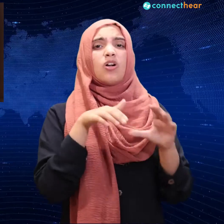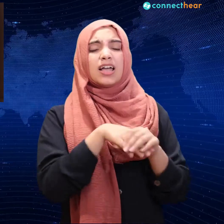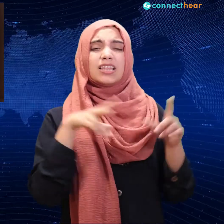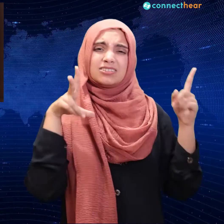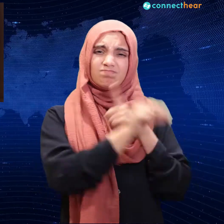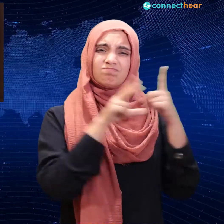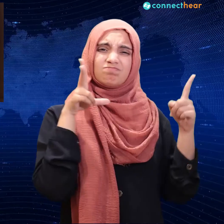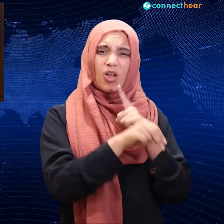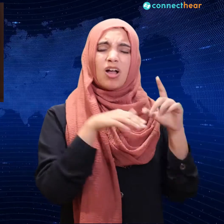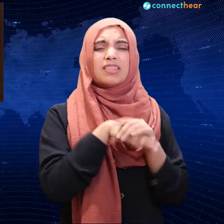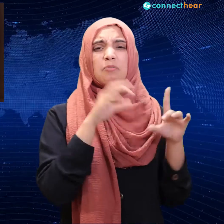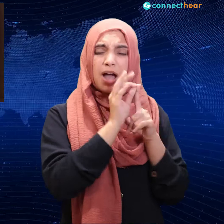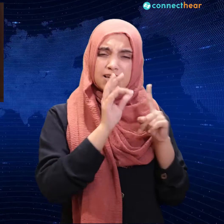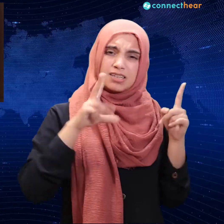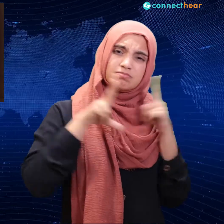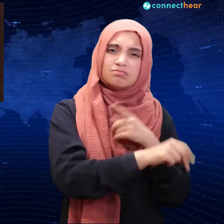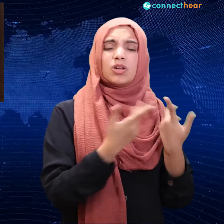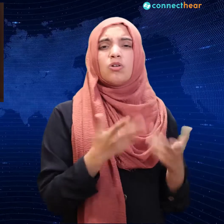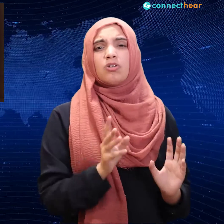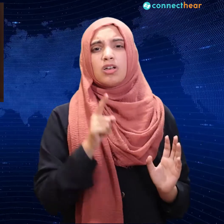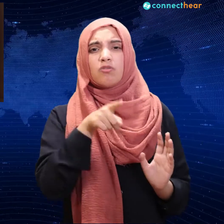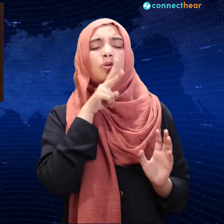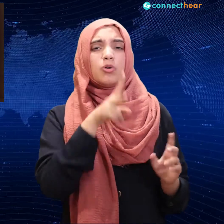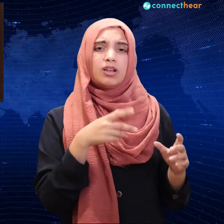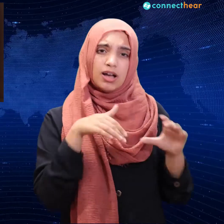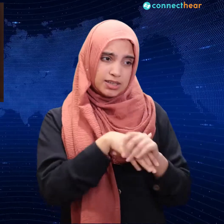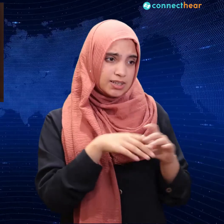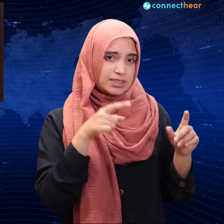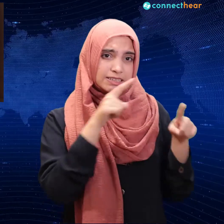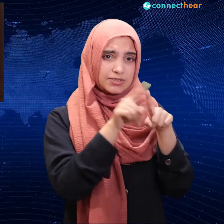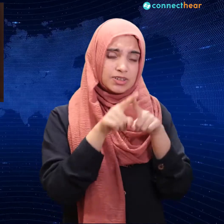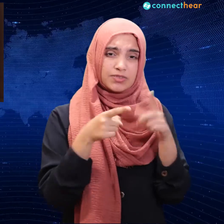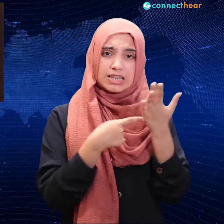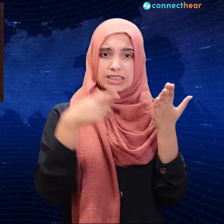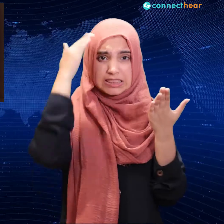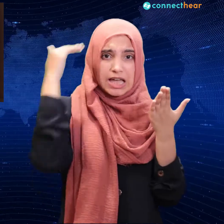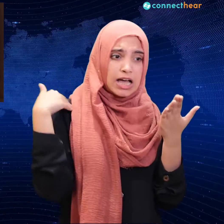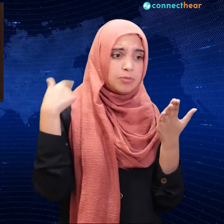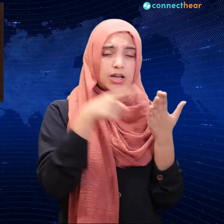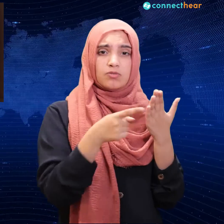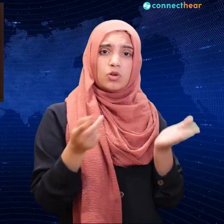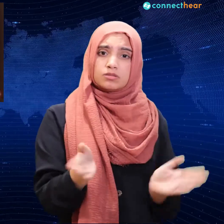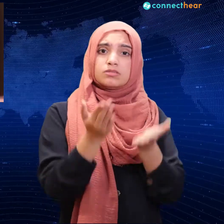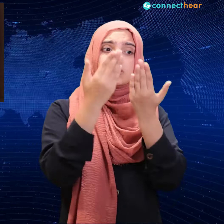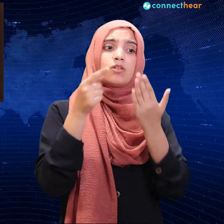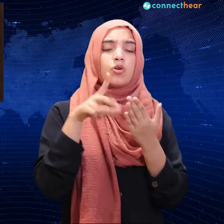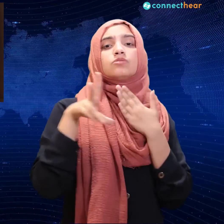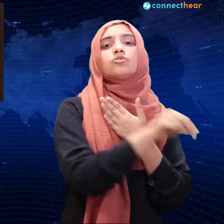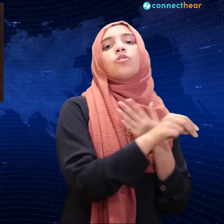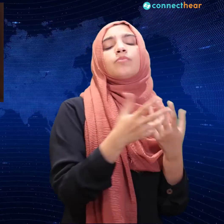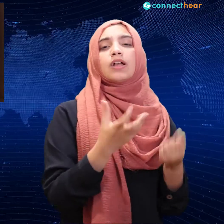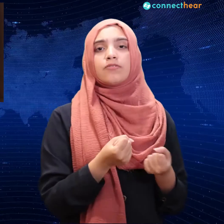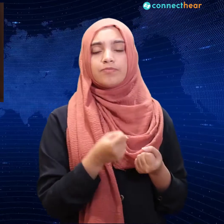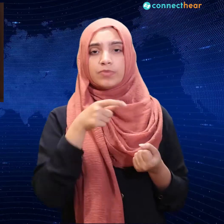within Pakistan. They backed Taliban, the Pakistani Taliban. They backed the Baloch terrorists, and they